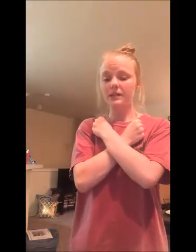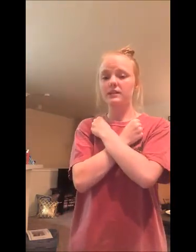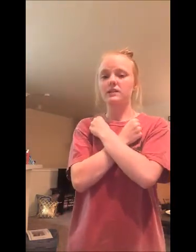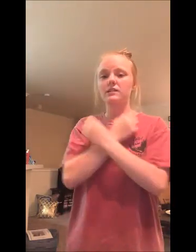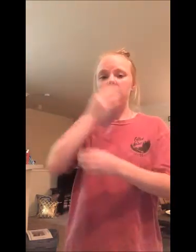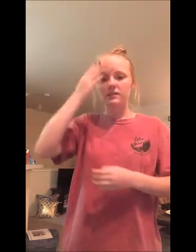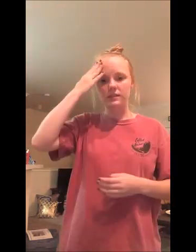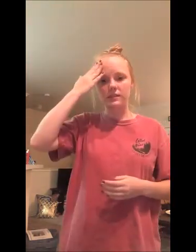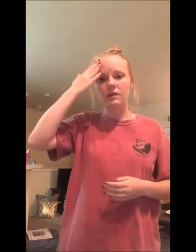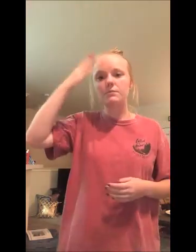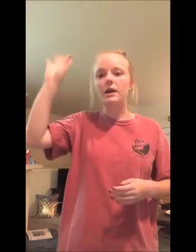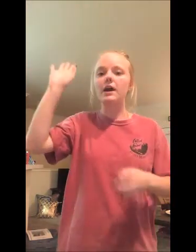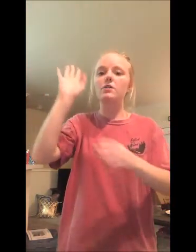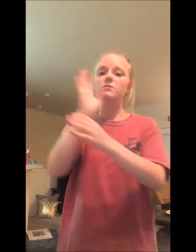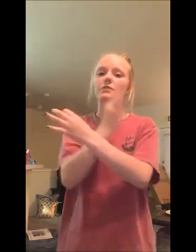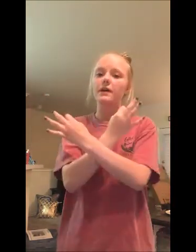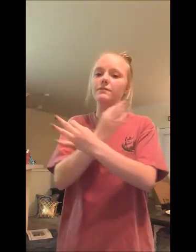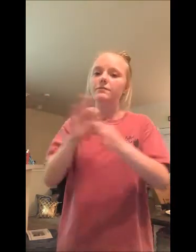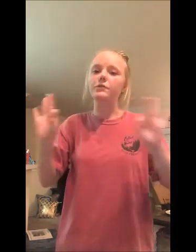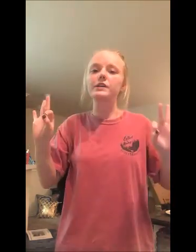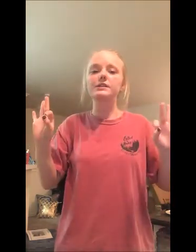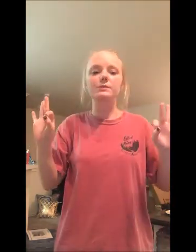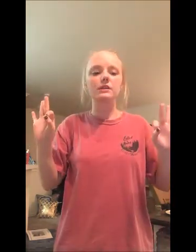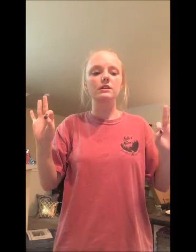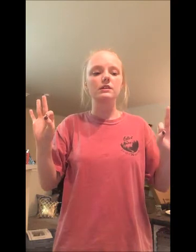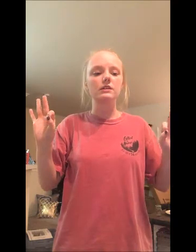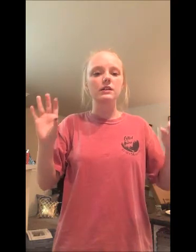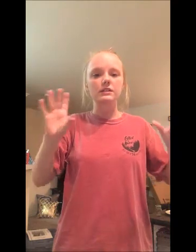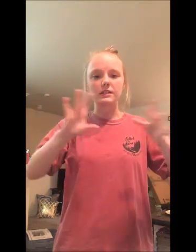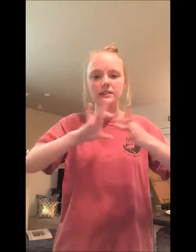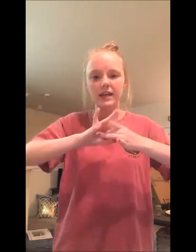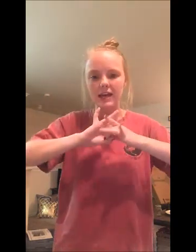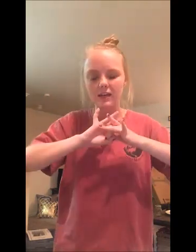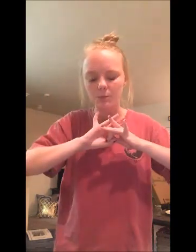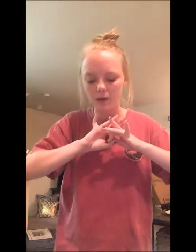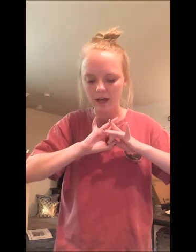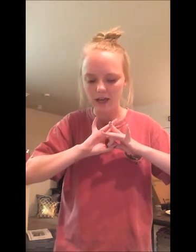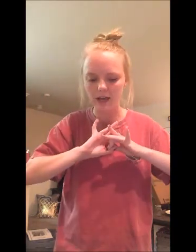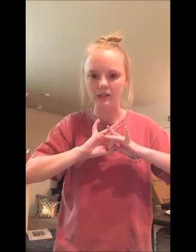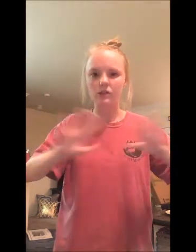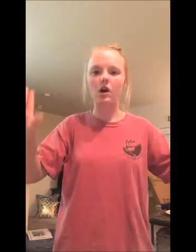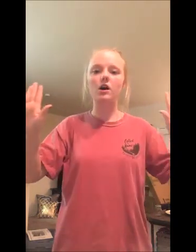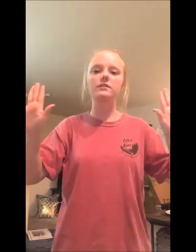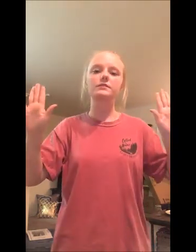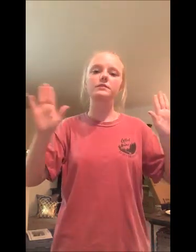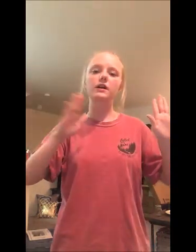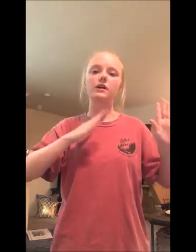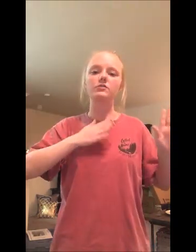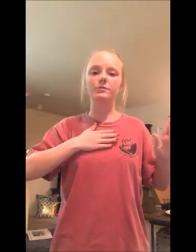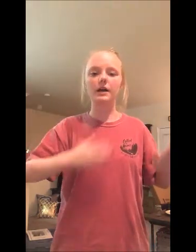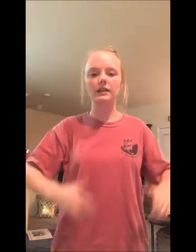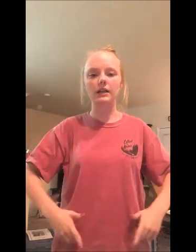me. Somehow that frees me to take my hands off of my